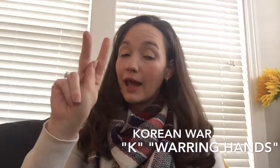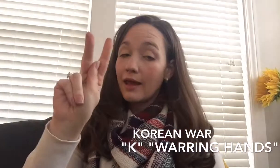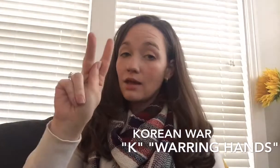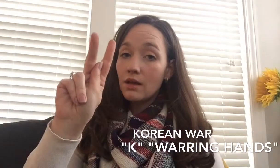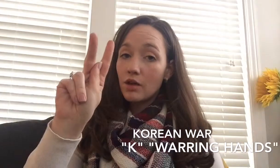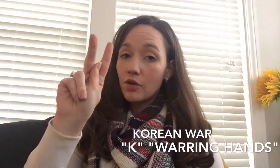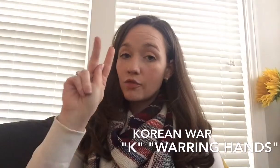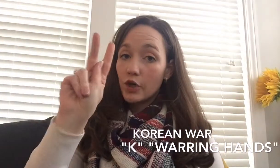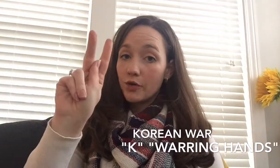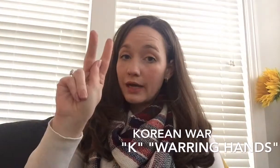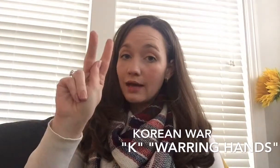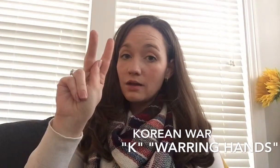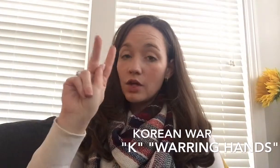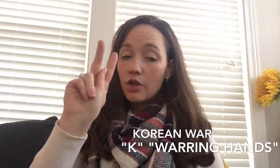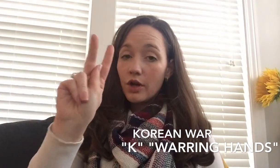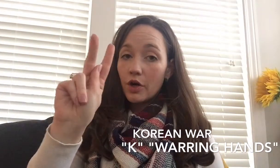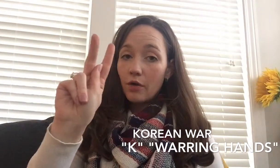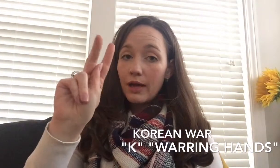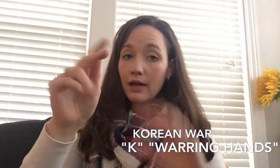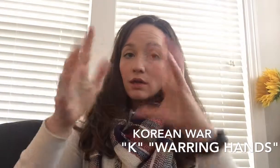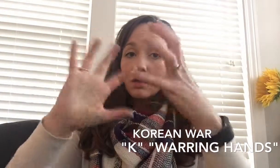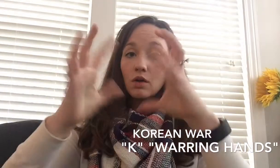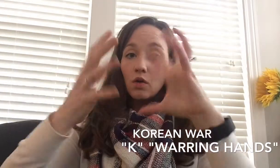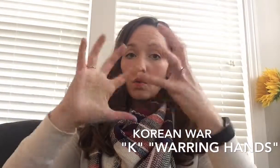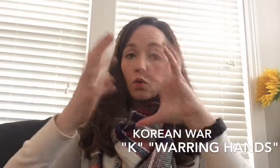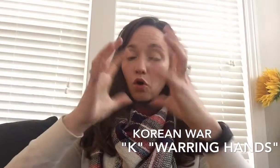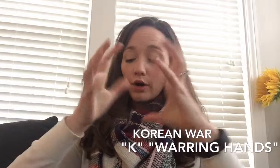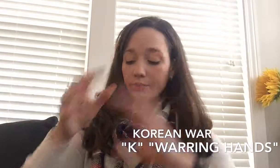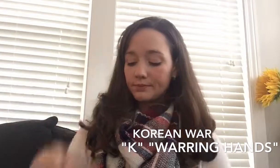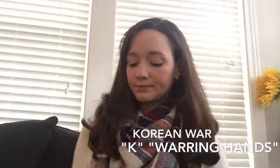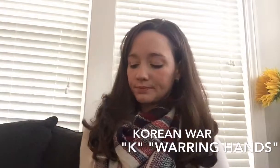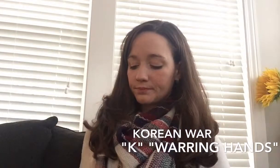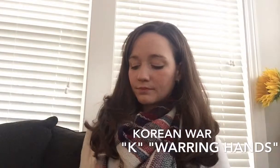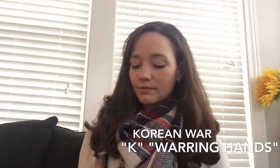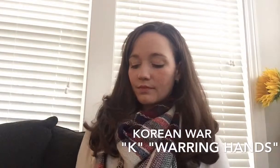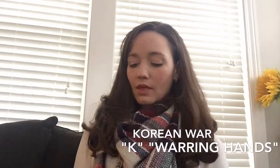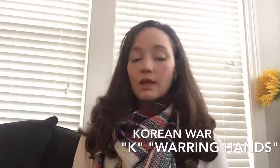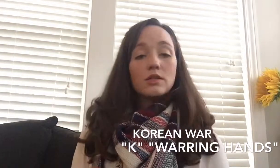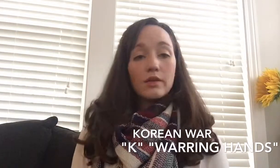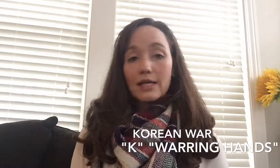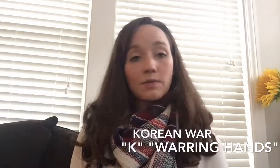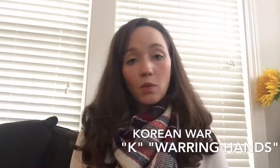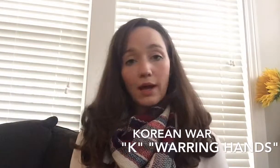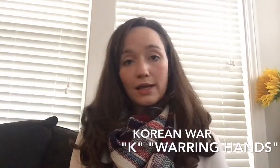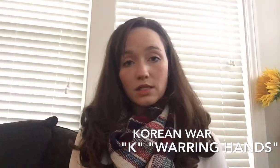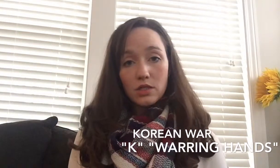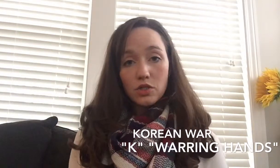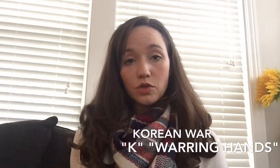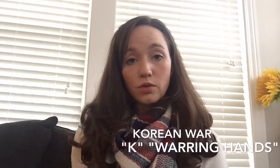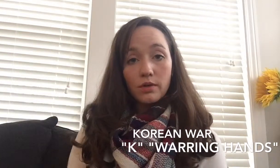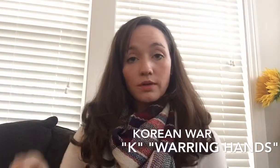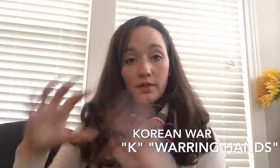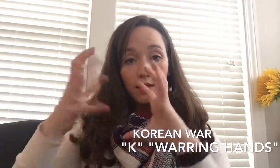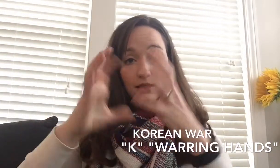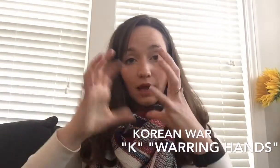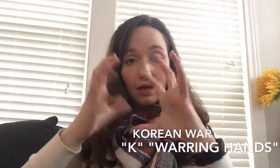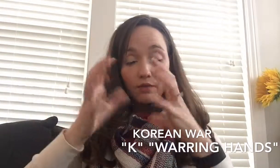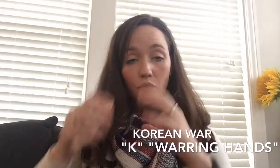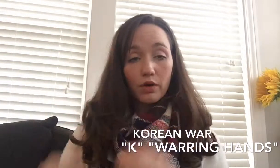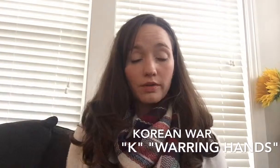K for Korea, the Korean War. Don't ask me why I didn't do this sign for the